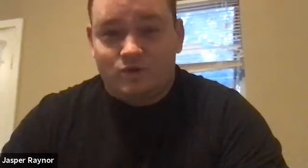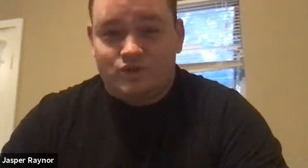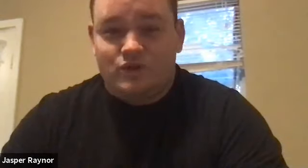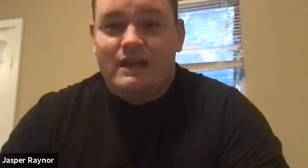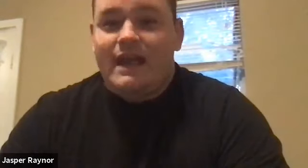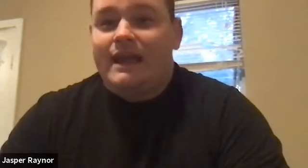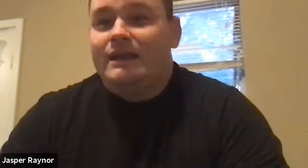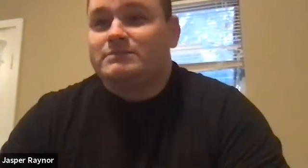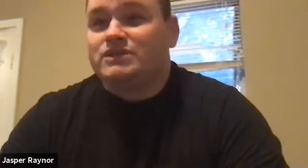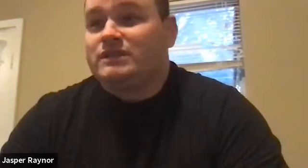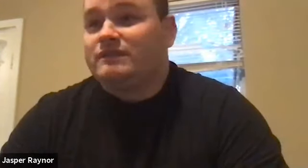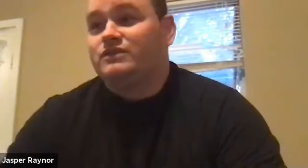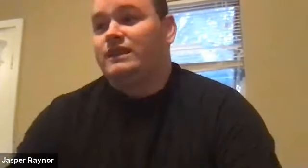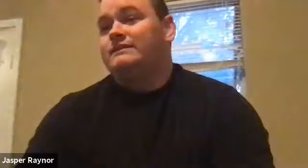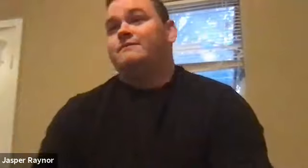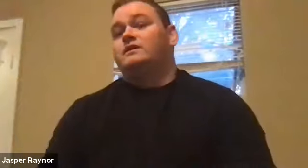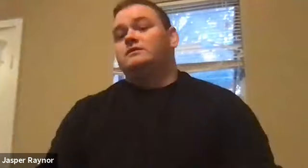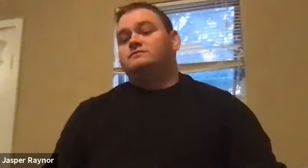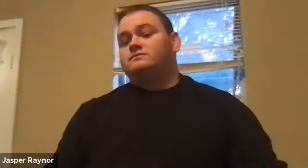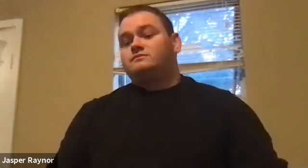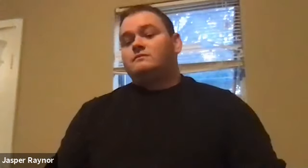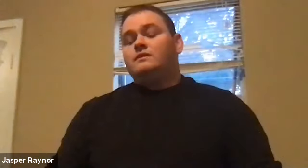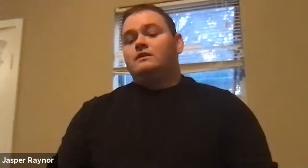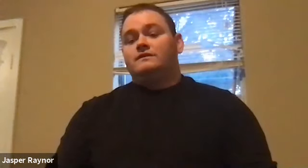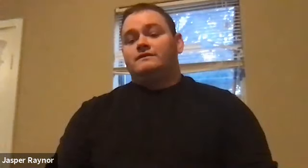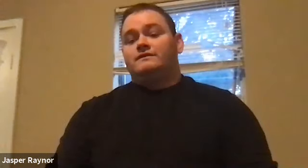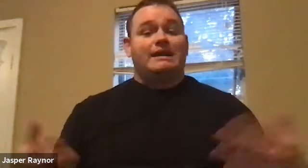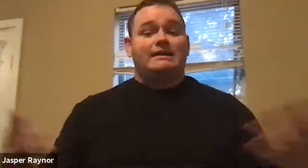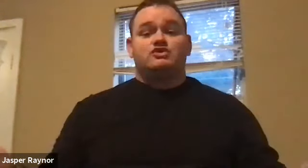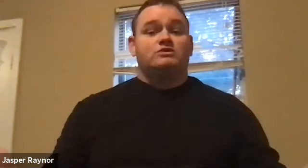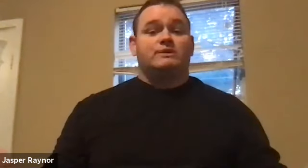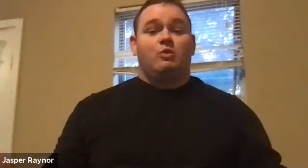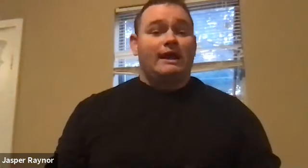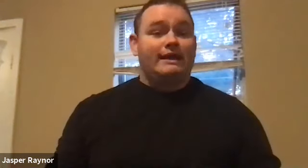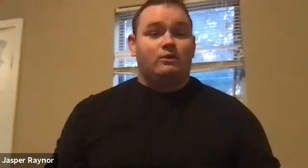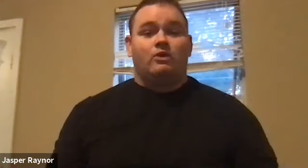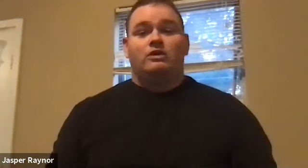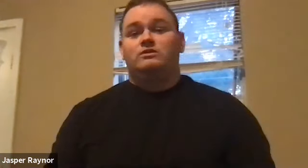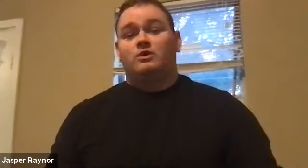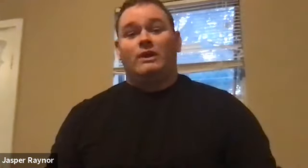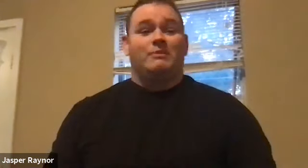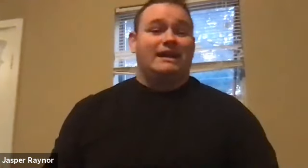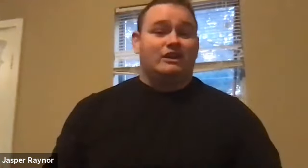culture. And especially if you're like, if you're somebody that struggles with weight or the way your body